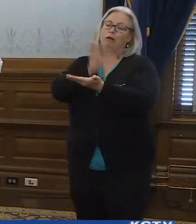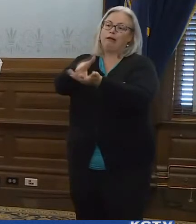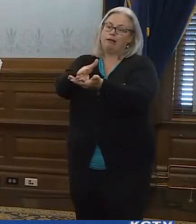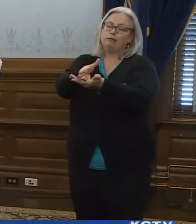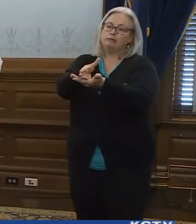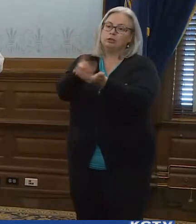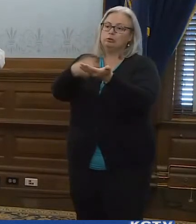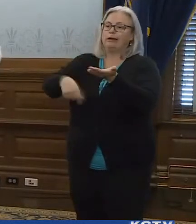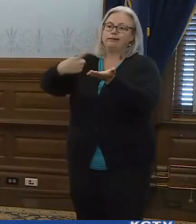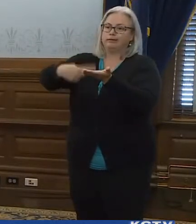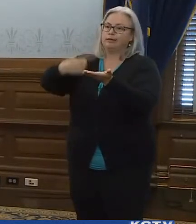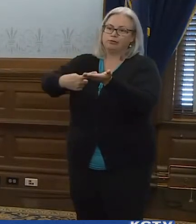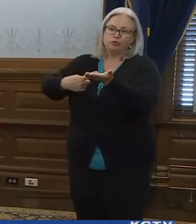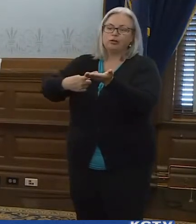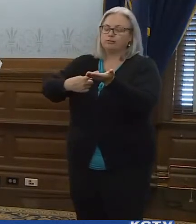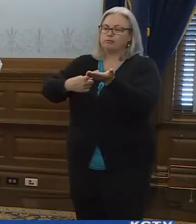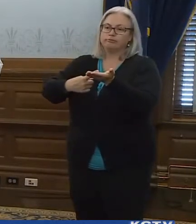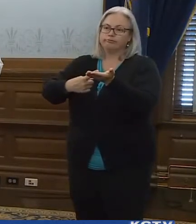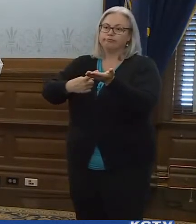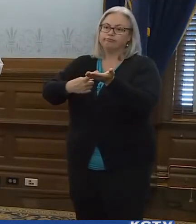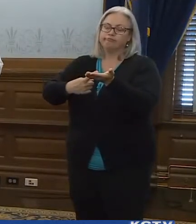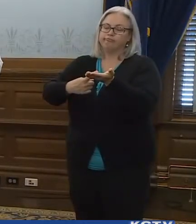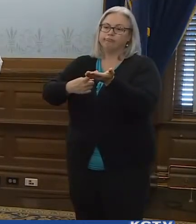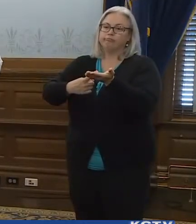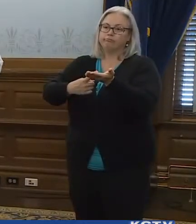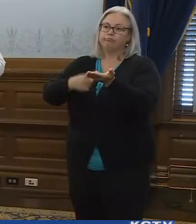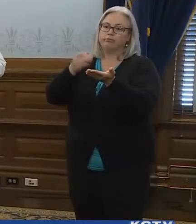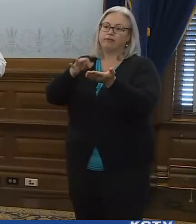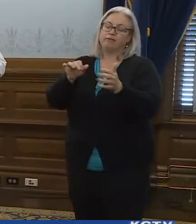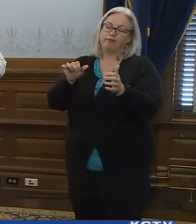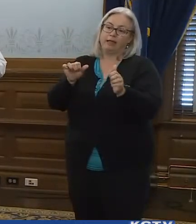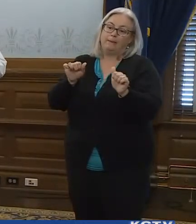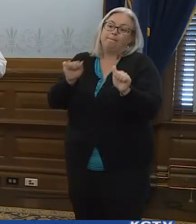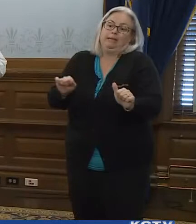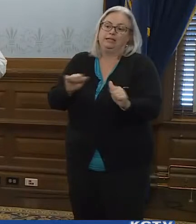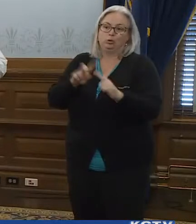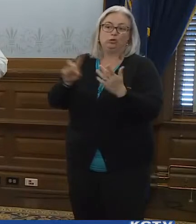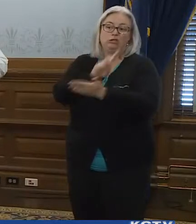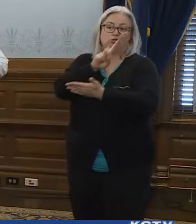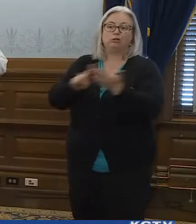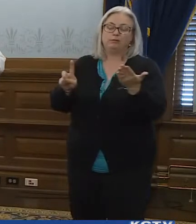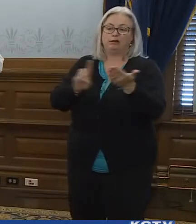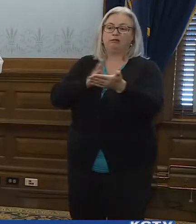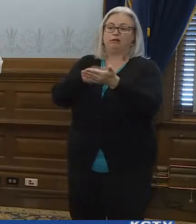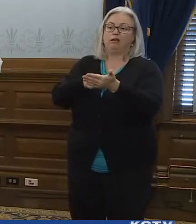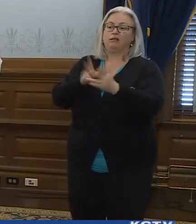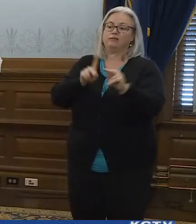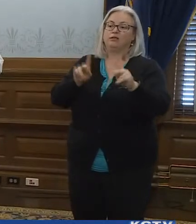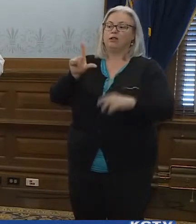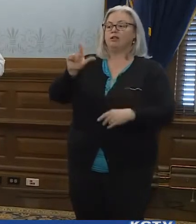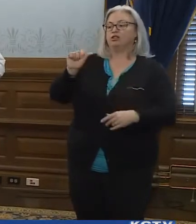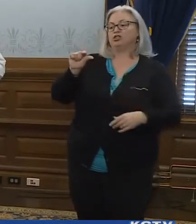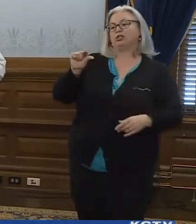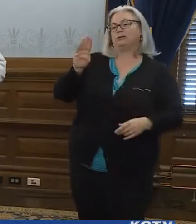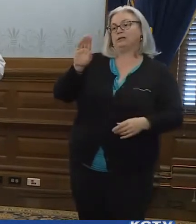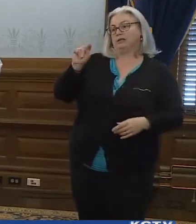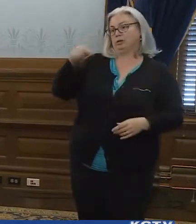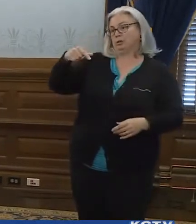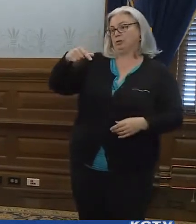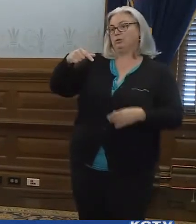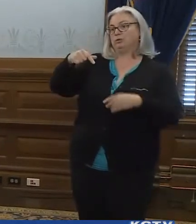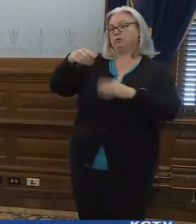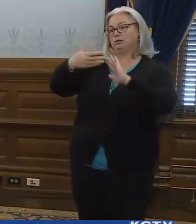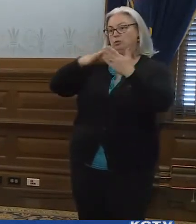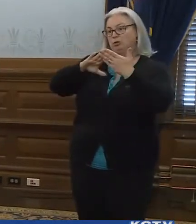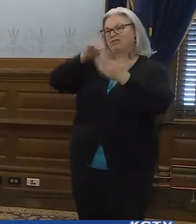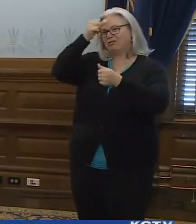any discussion of the ability to discriminate against folks in the LGBTQ community. If you